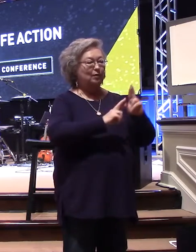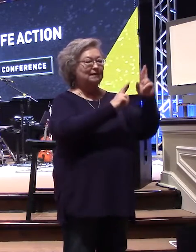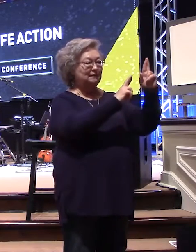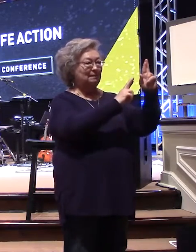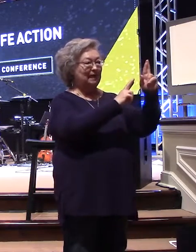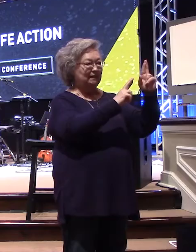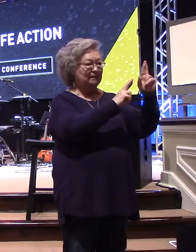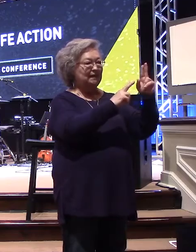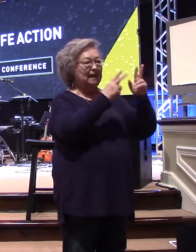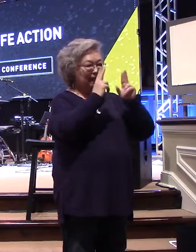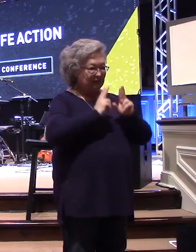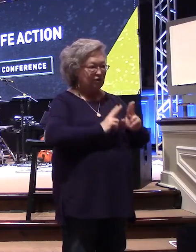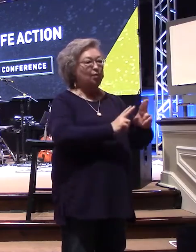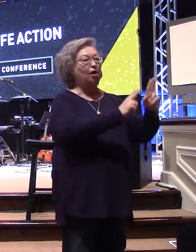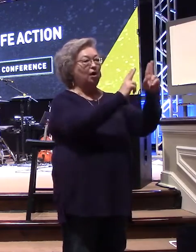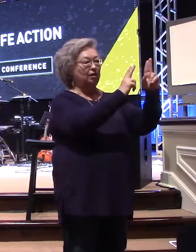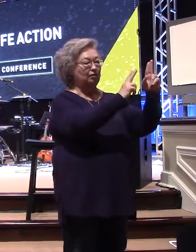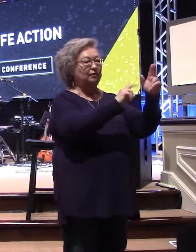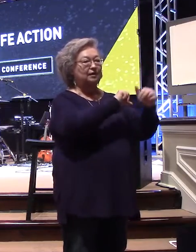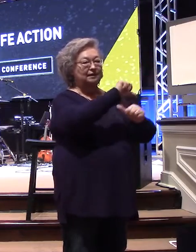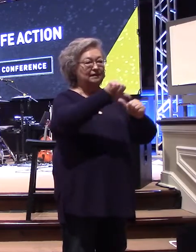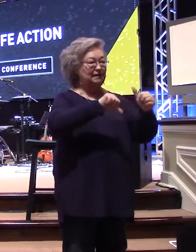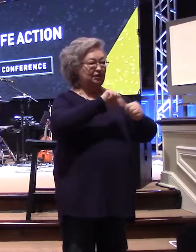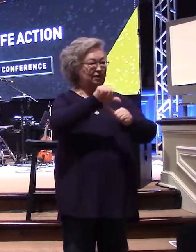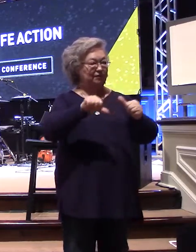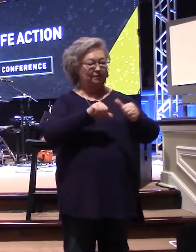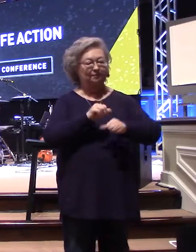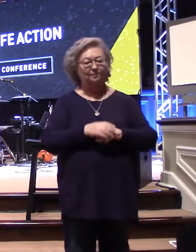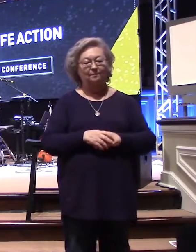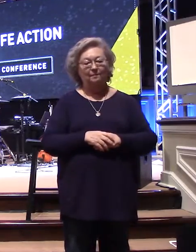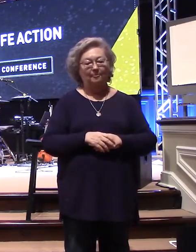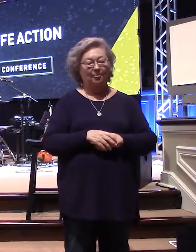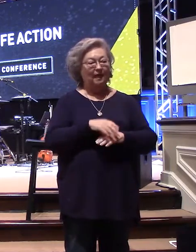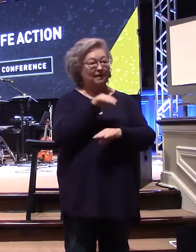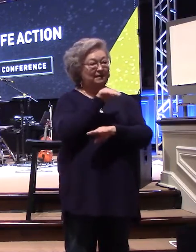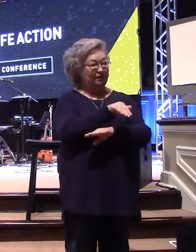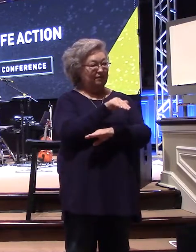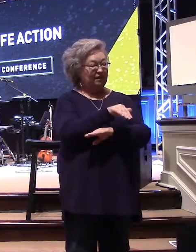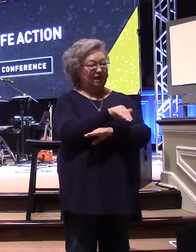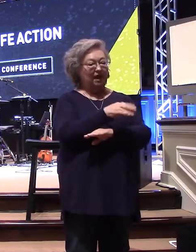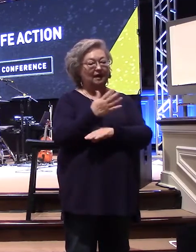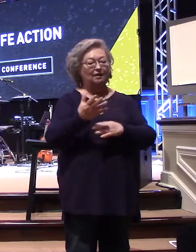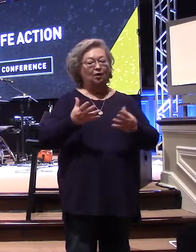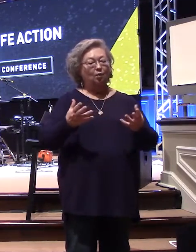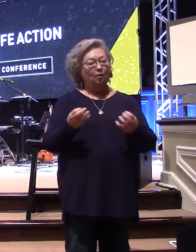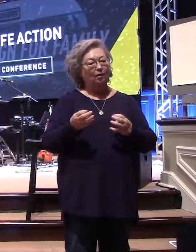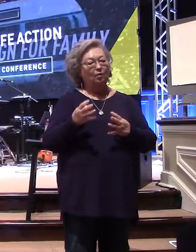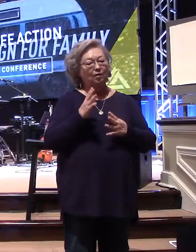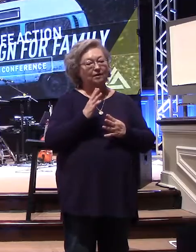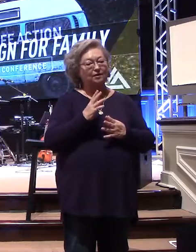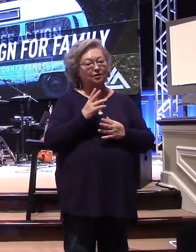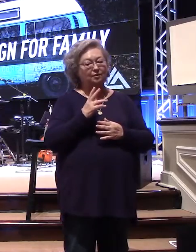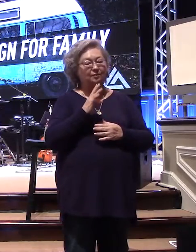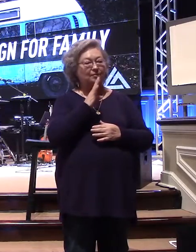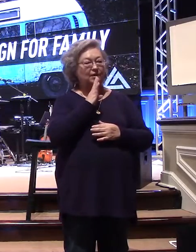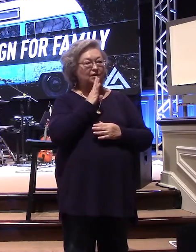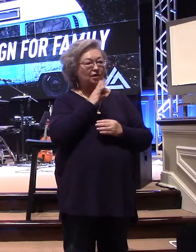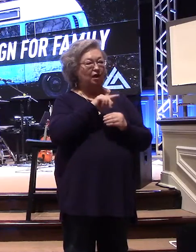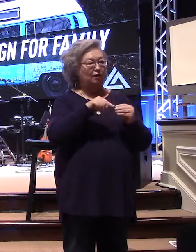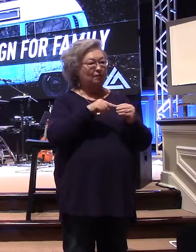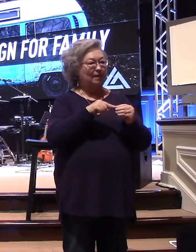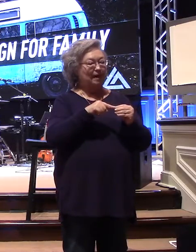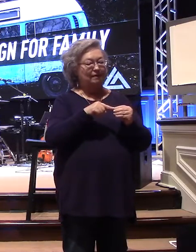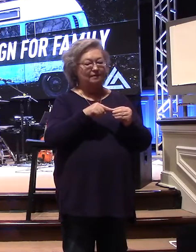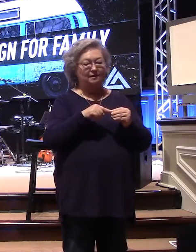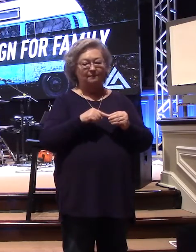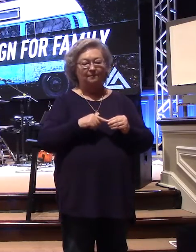in showing honor. And so tonight we're going to take another look at another step in this process. And we're going to call this, for lack